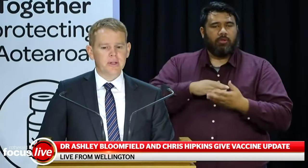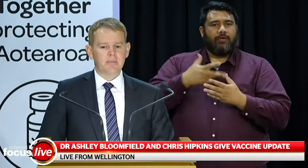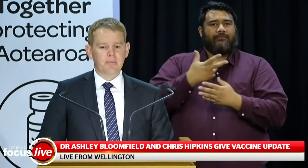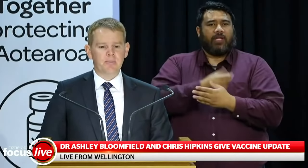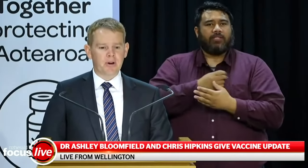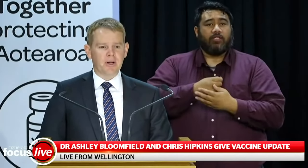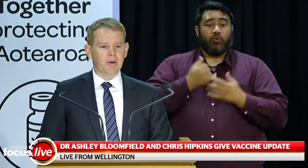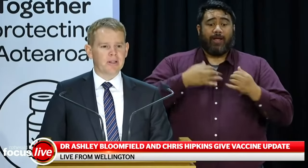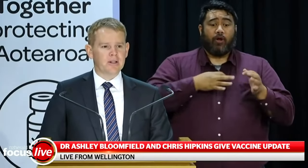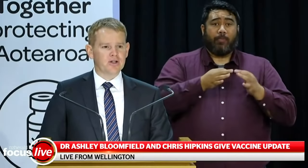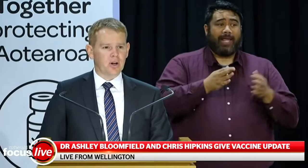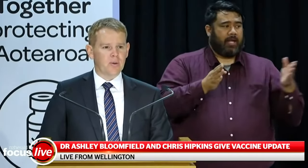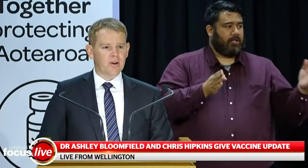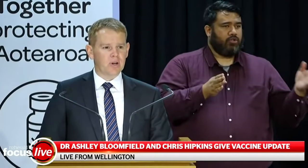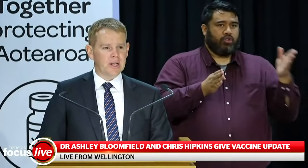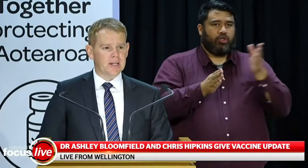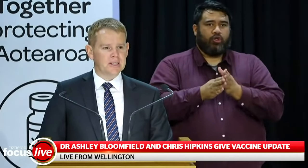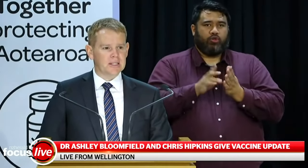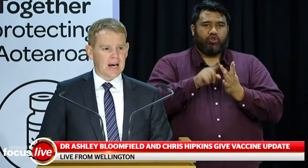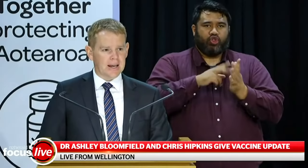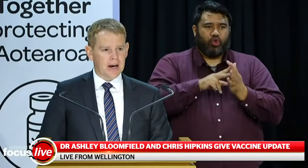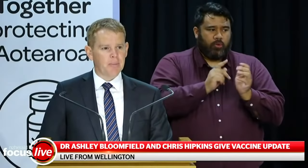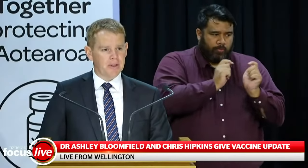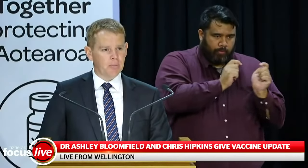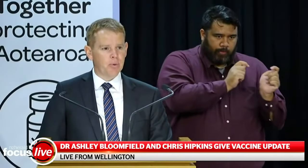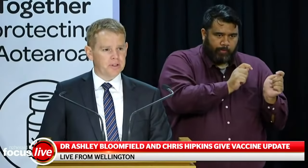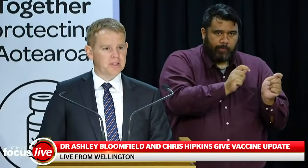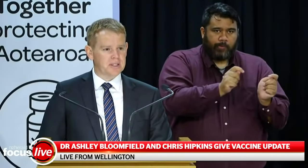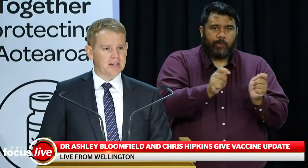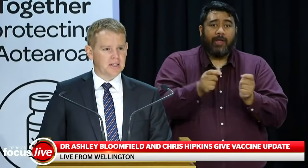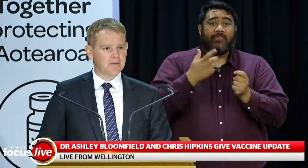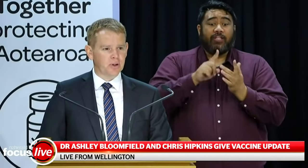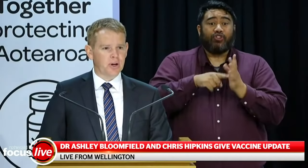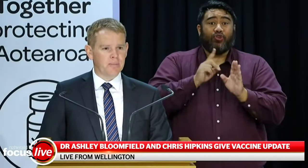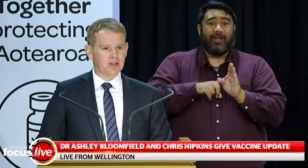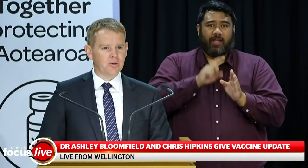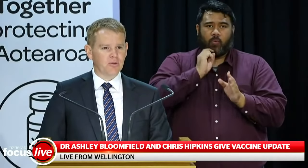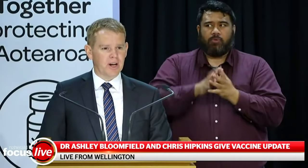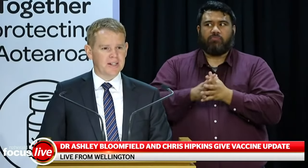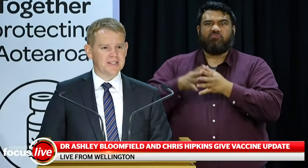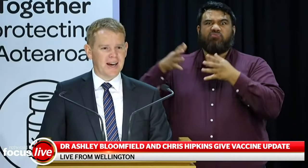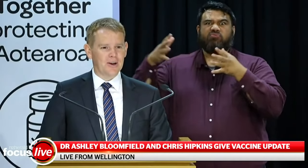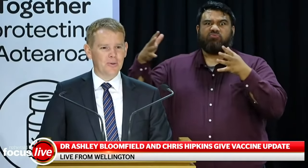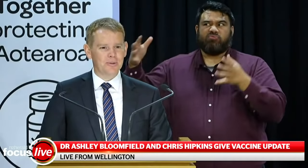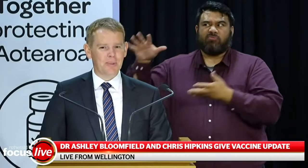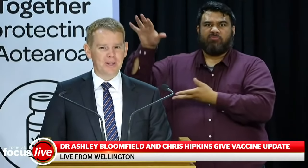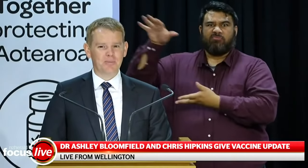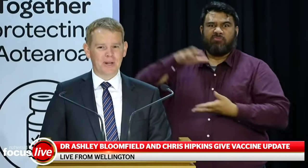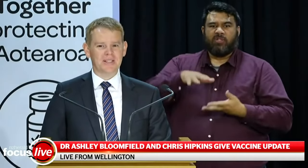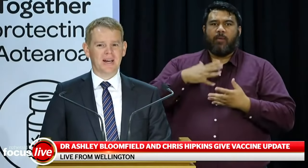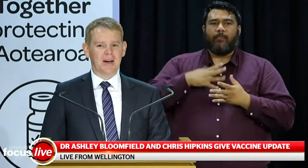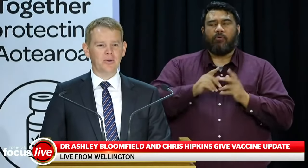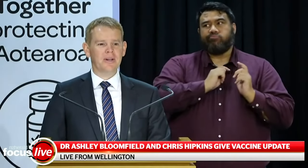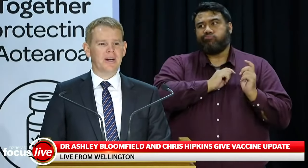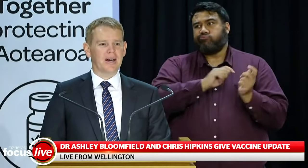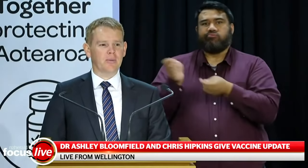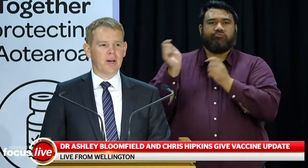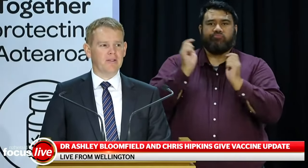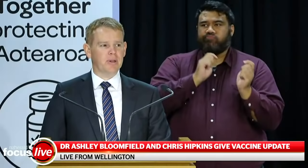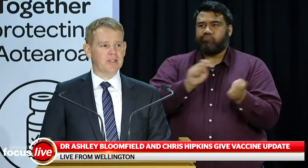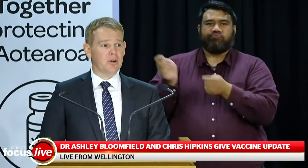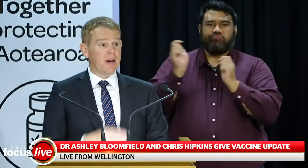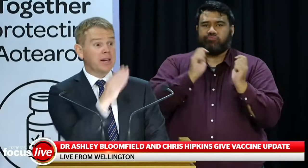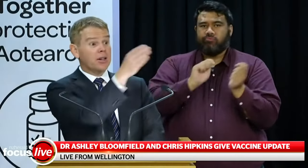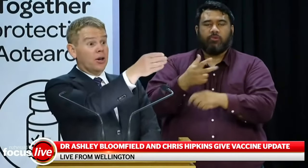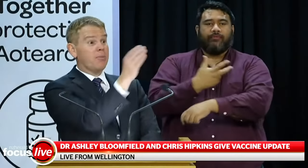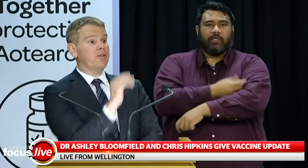June, bearing in mind that in July we're really scaling up at that point to start delivering on a much grander scale, much bigger scale than we